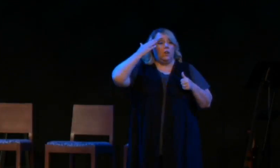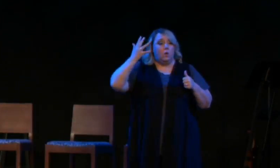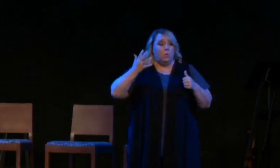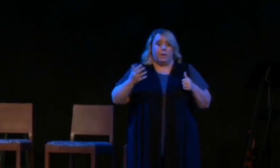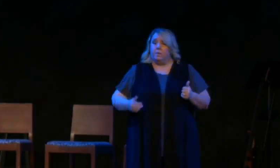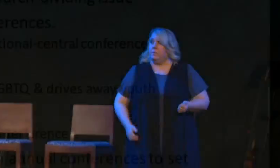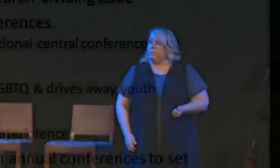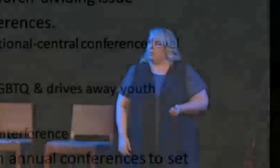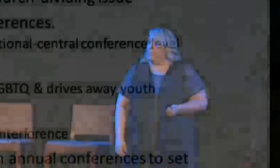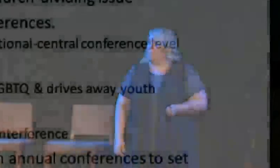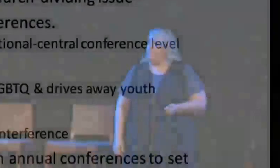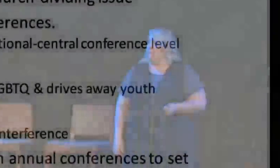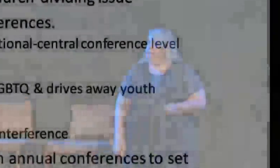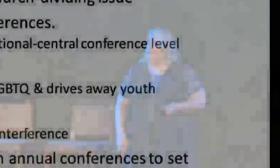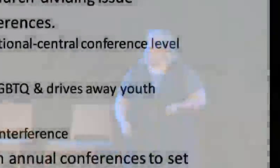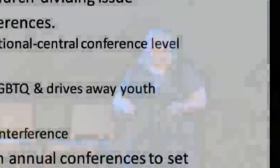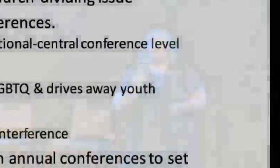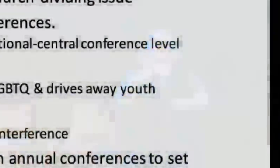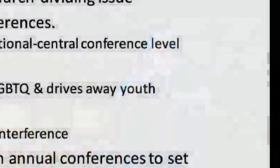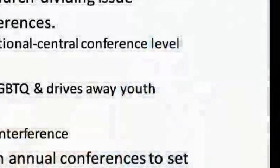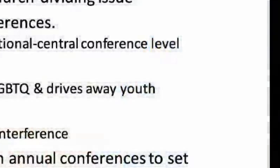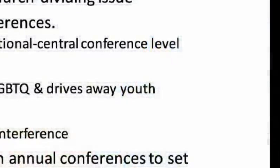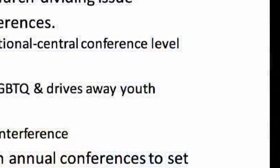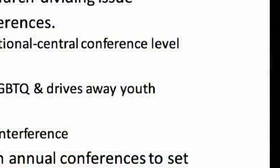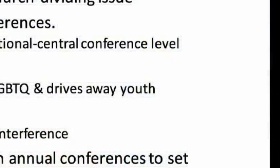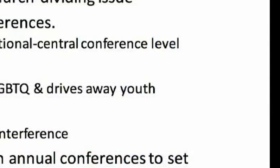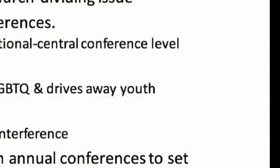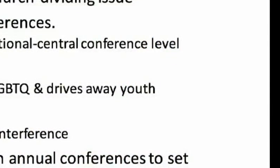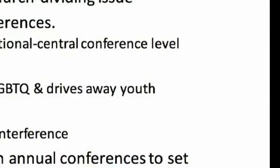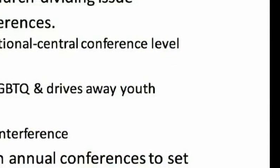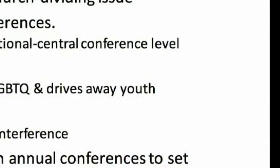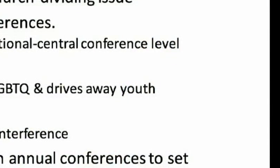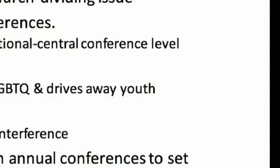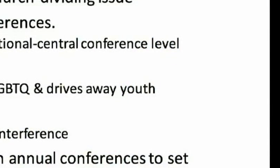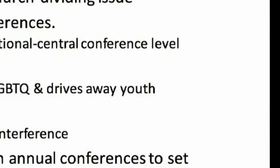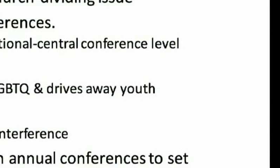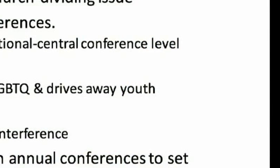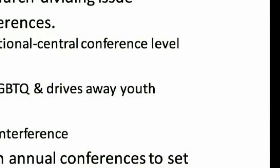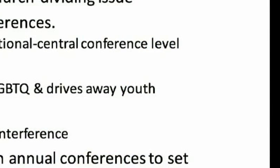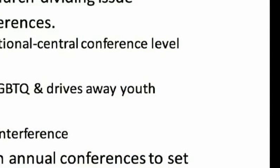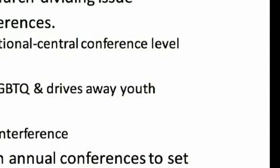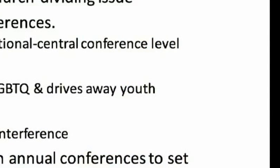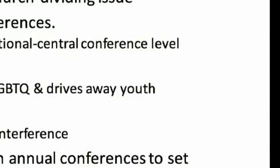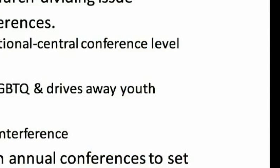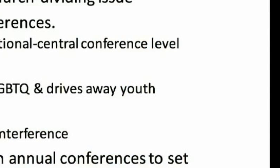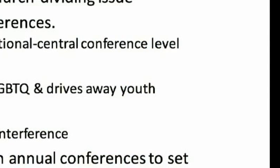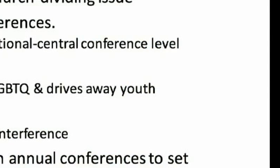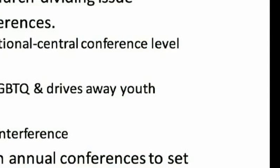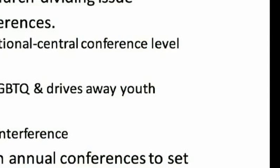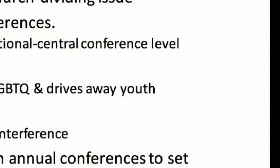that in the One Church plan, we're basically making a theological statement that